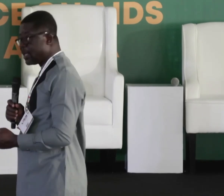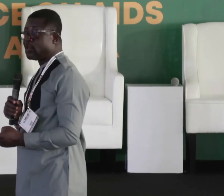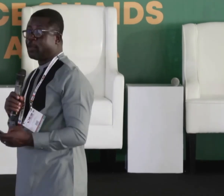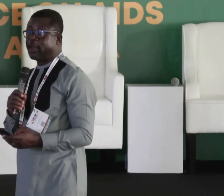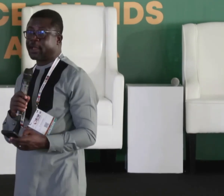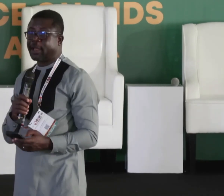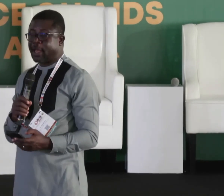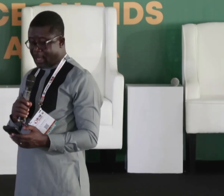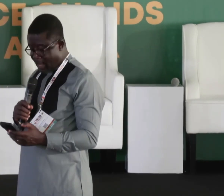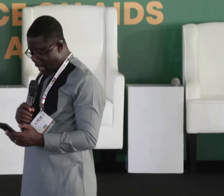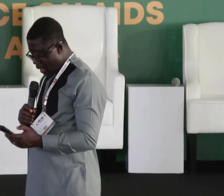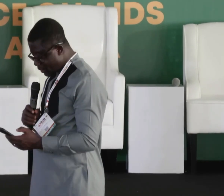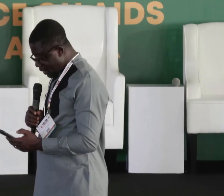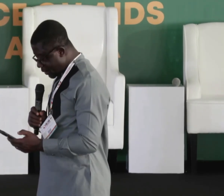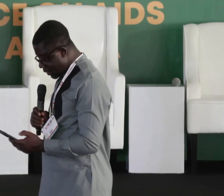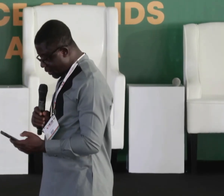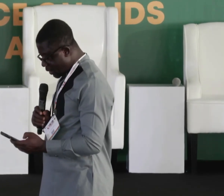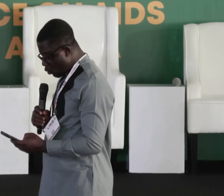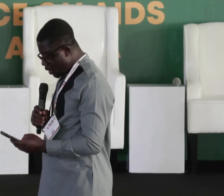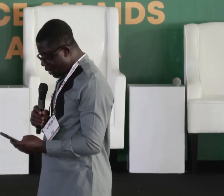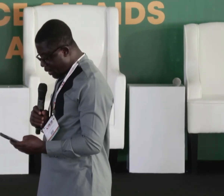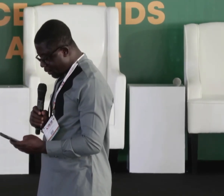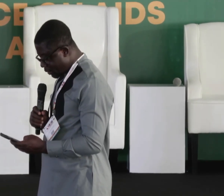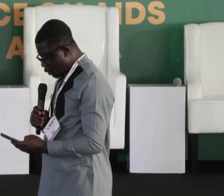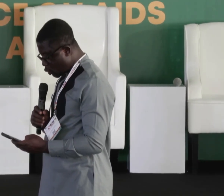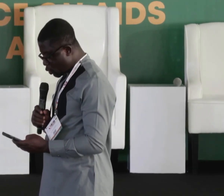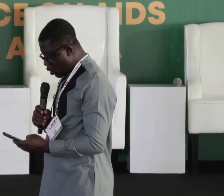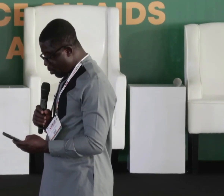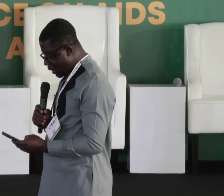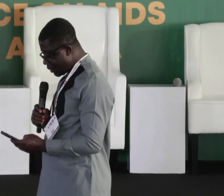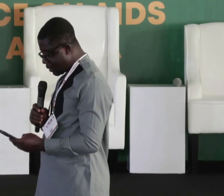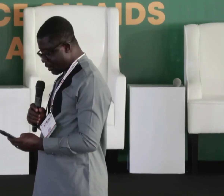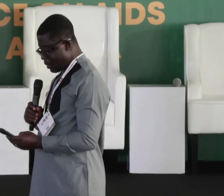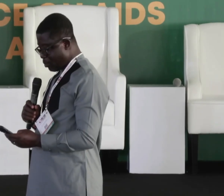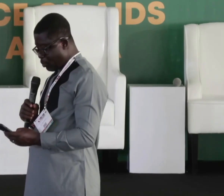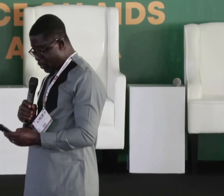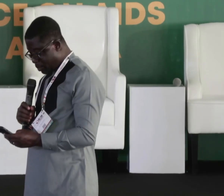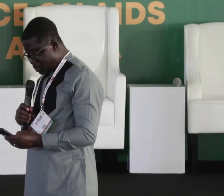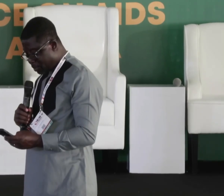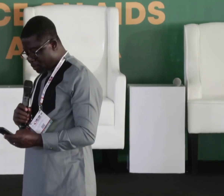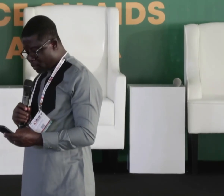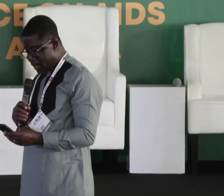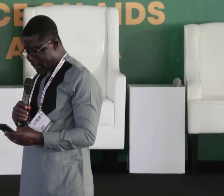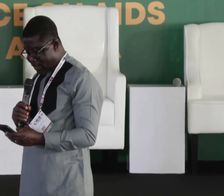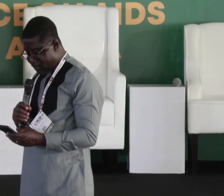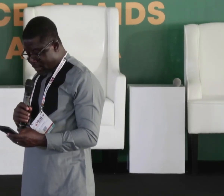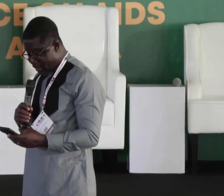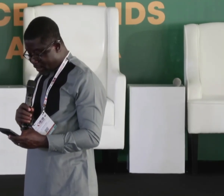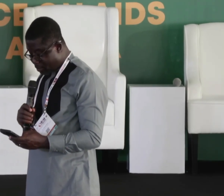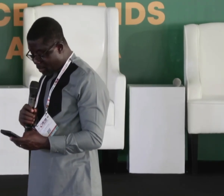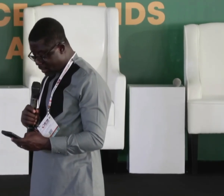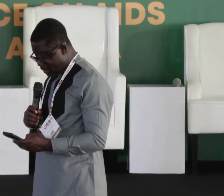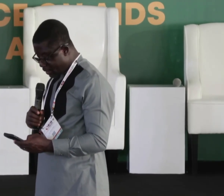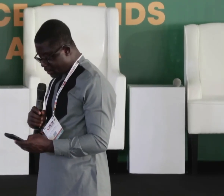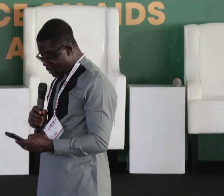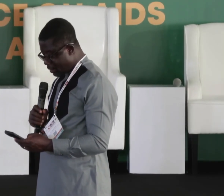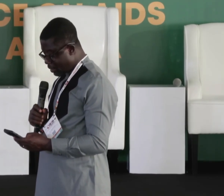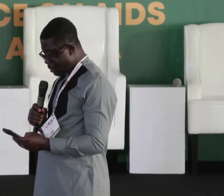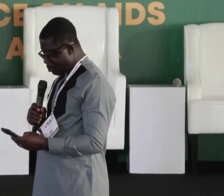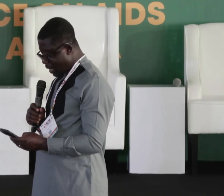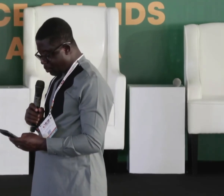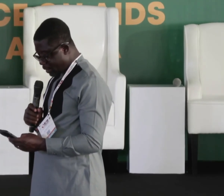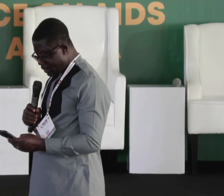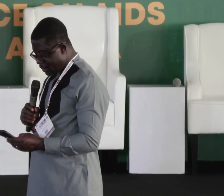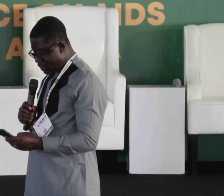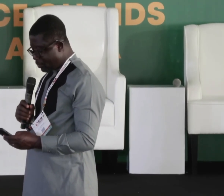the topic, assessing the willingness to recommend PrEP to HIV-negative partners